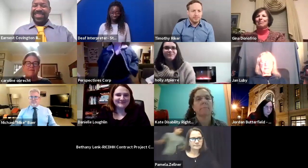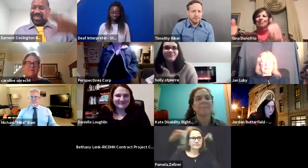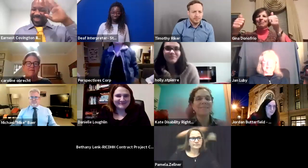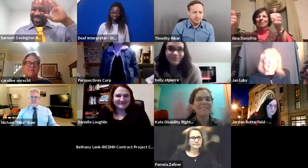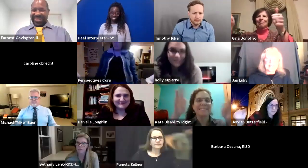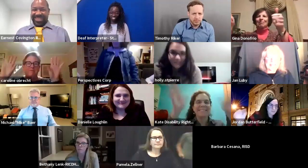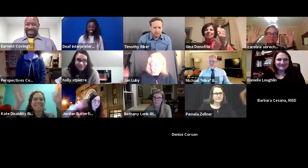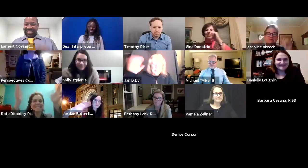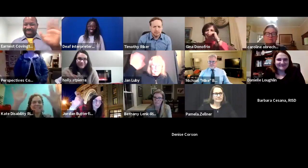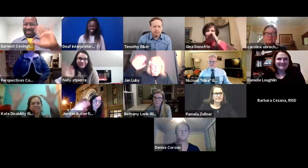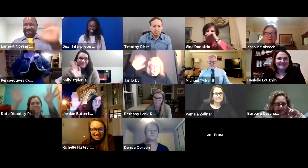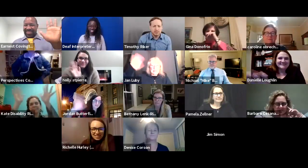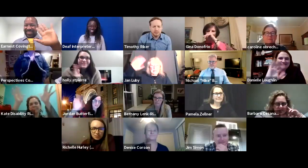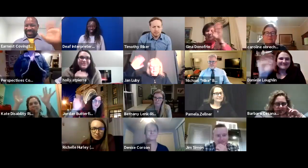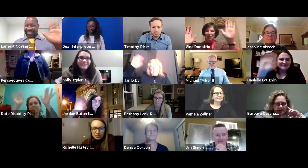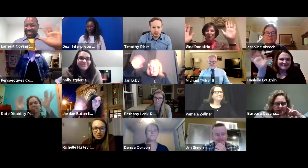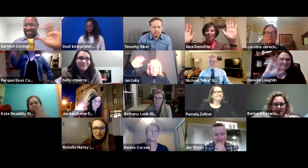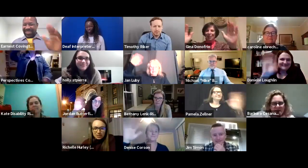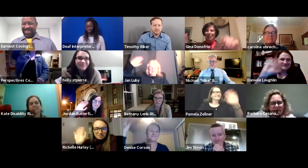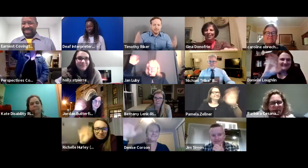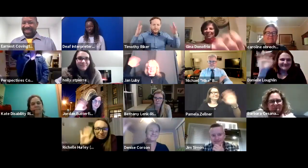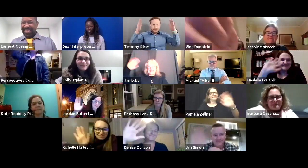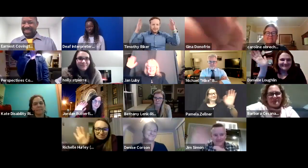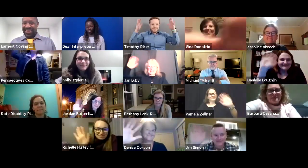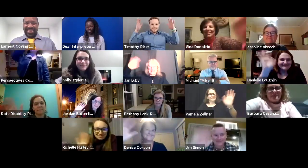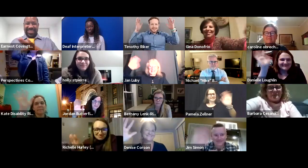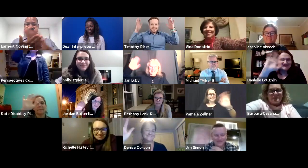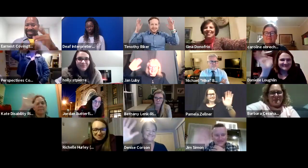Nice job, everybody, says Gina.